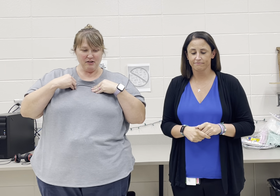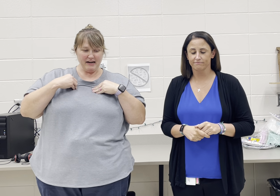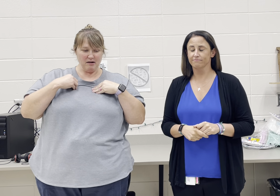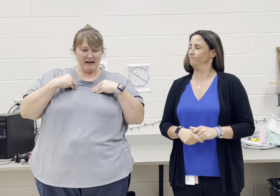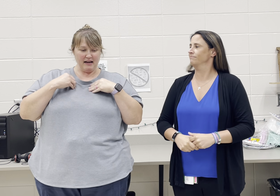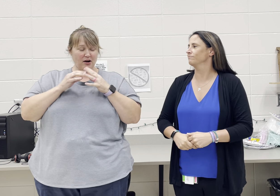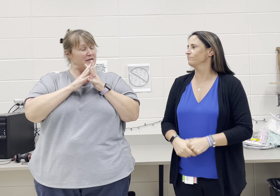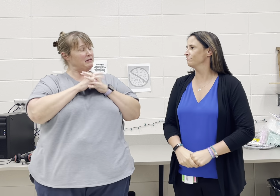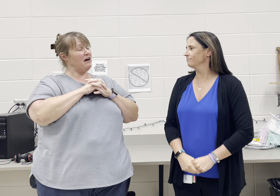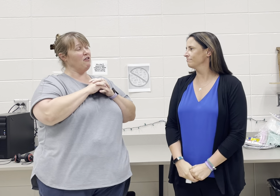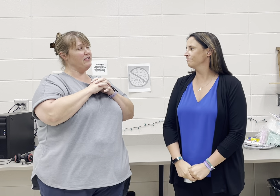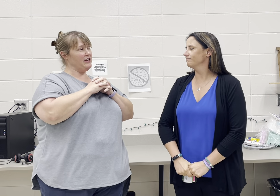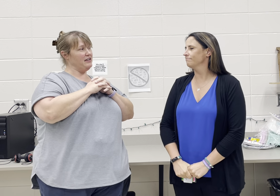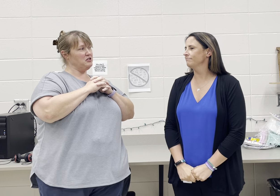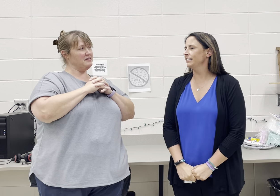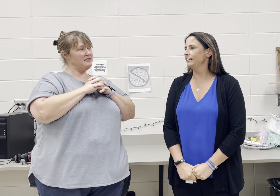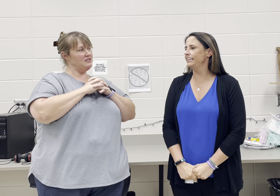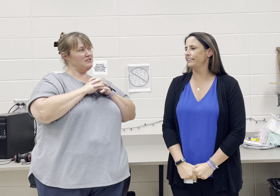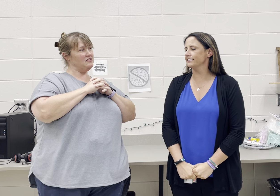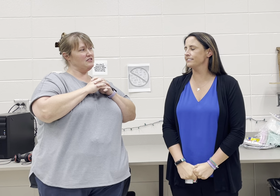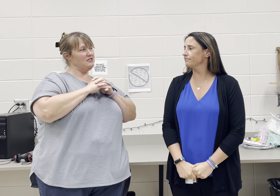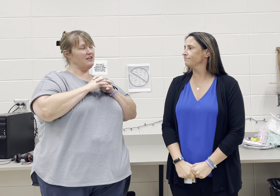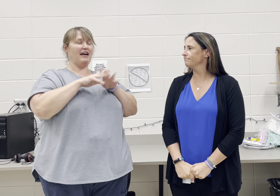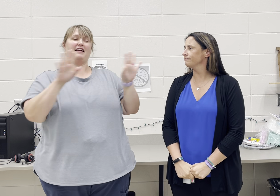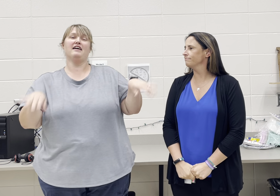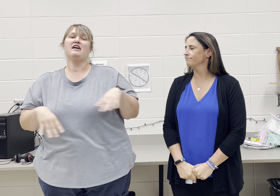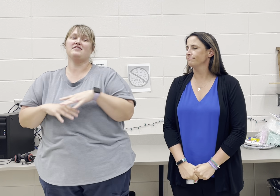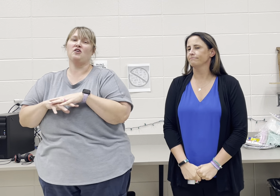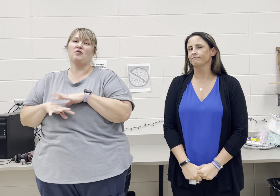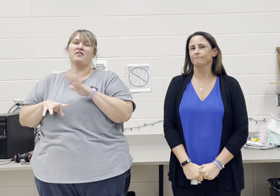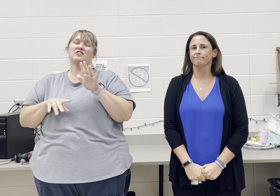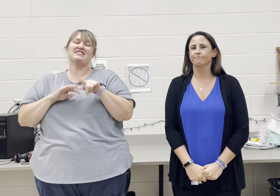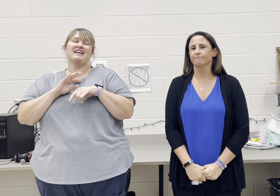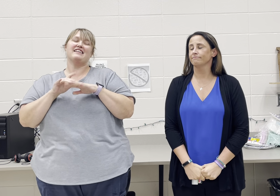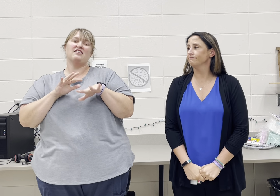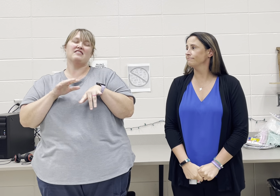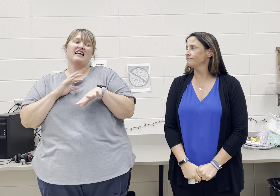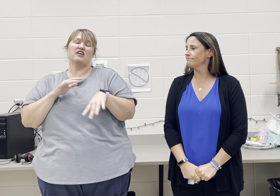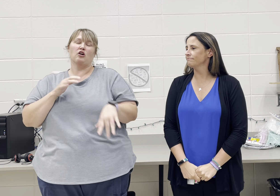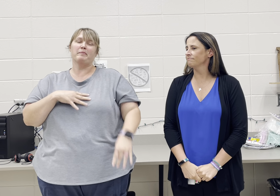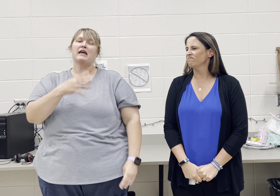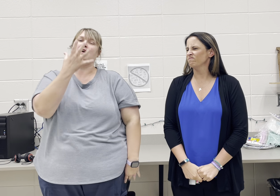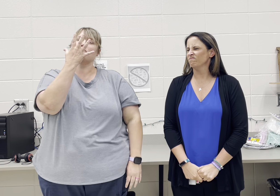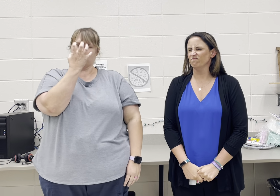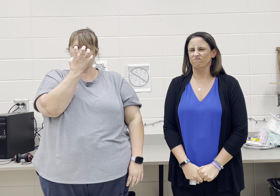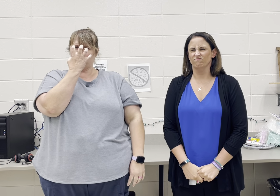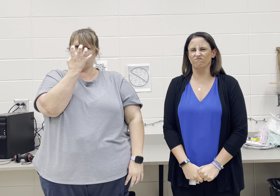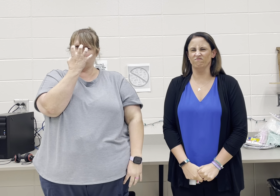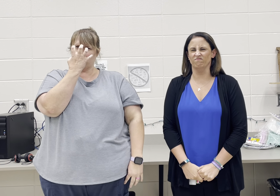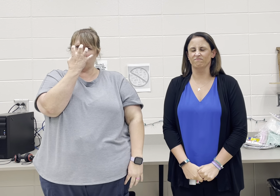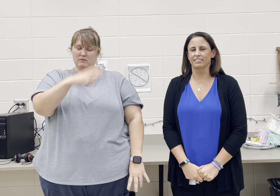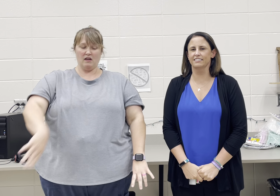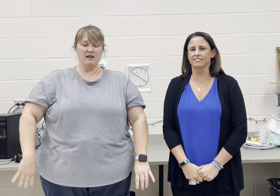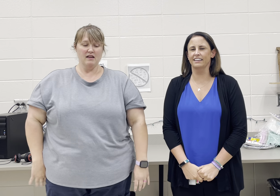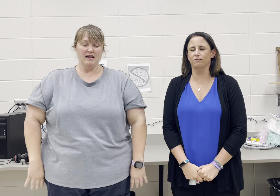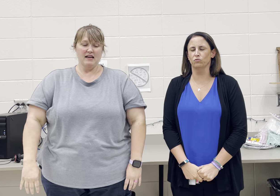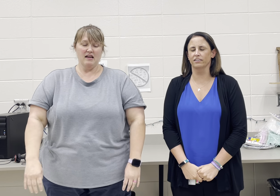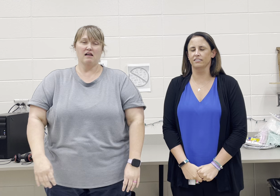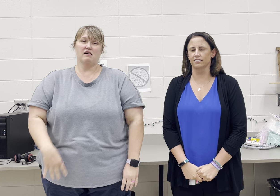Angry or mad? Are we doing all variations? Yes. Okay. So if you're just like, slightly grumpy. This is like one of the 7